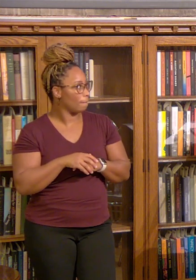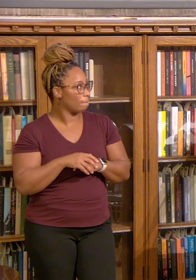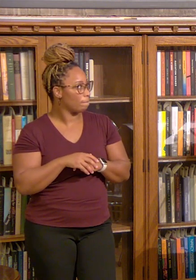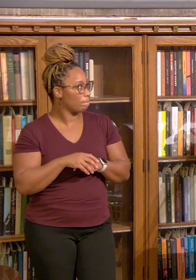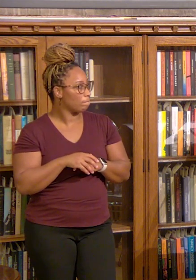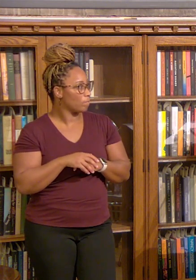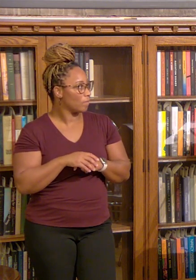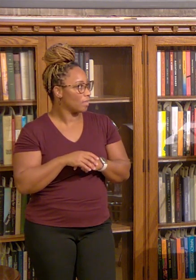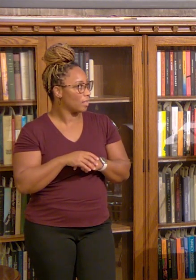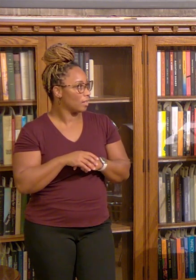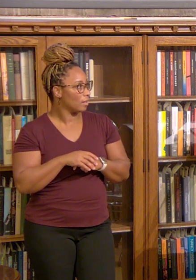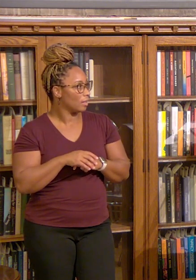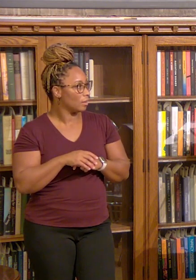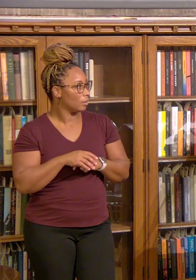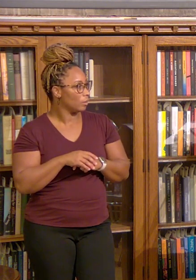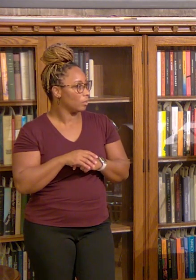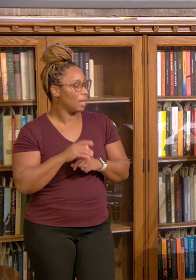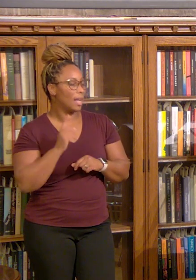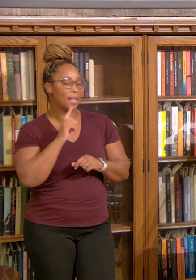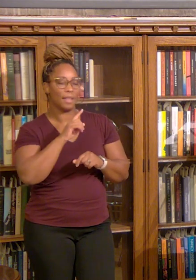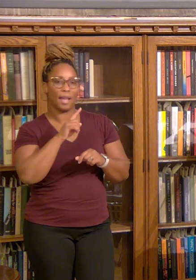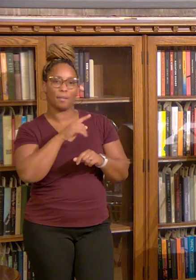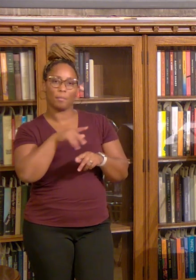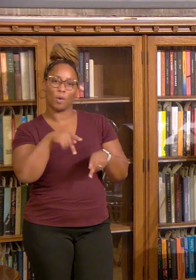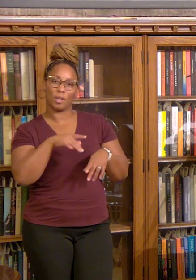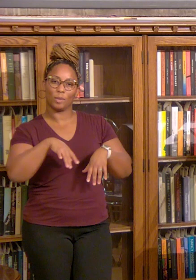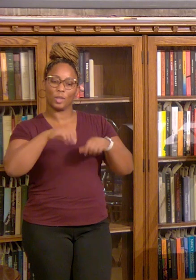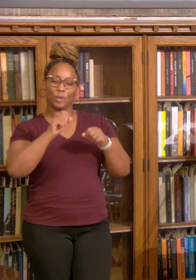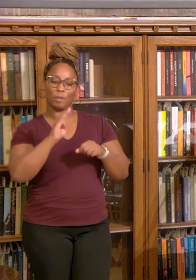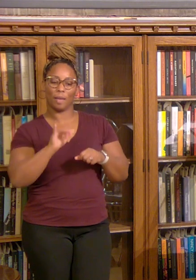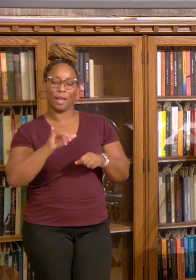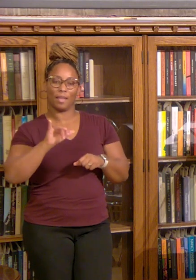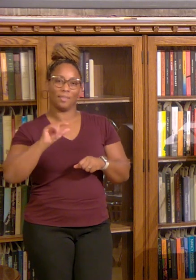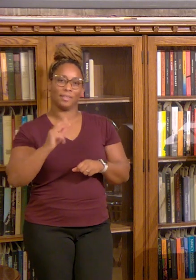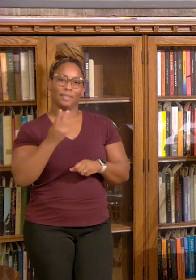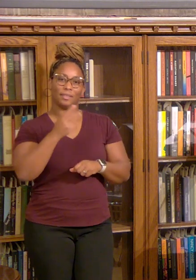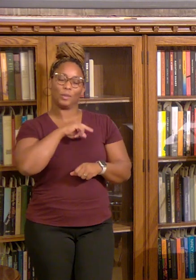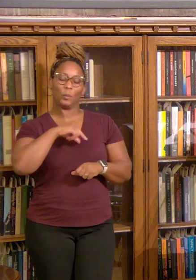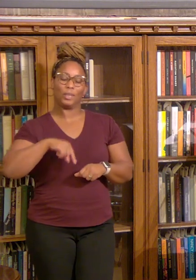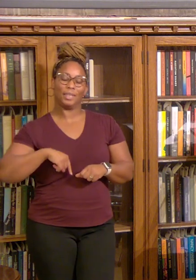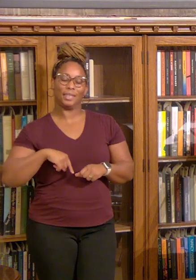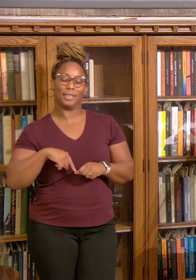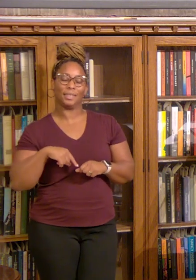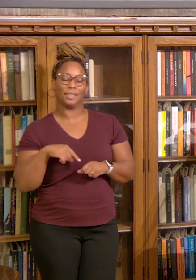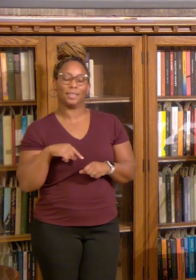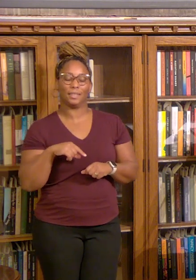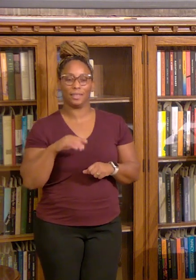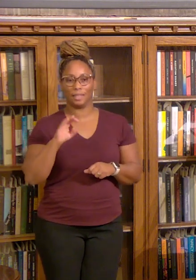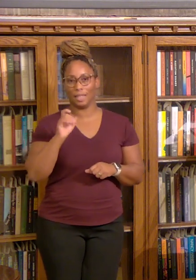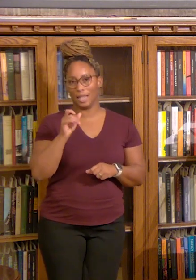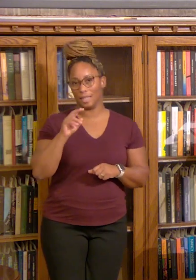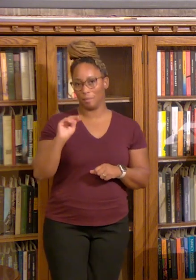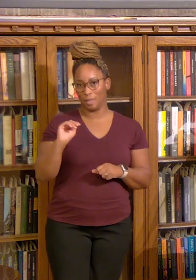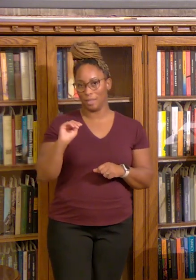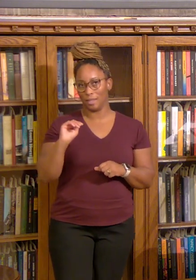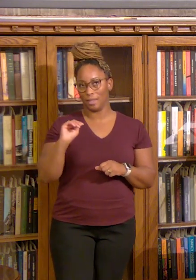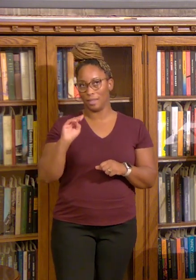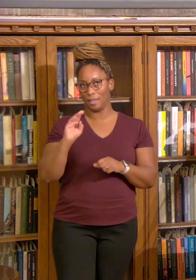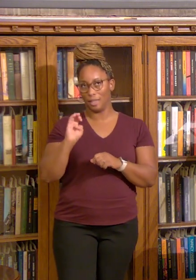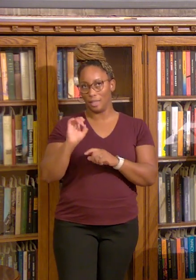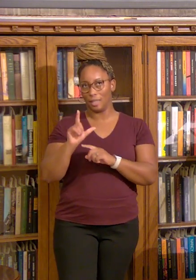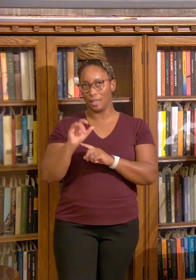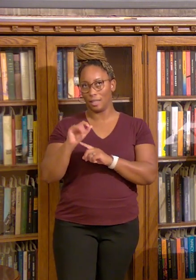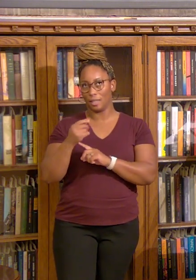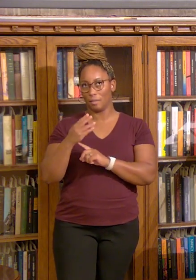nurer at a garden party hosted by Queen Elizabeth II at Buckingham Palace I also heard today he went to Scotland for